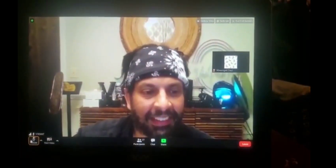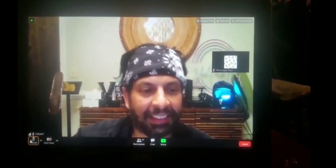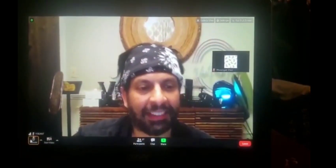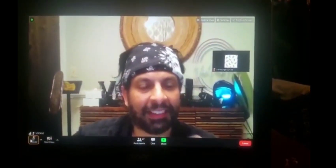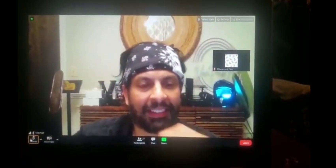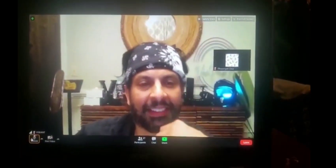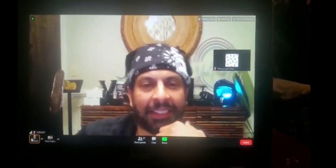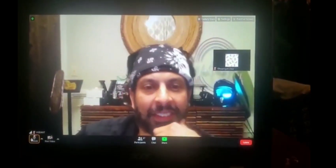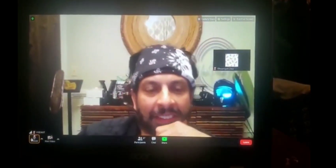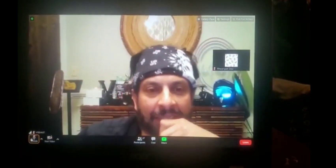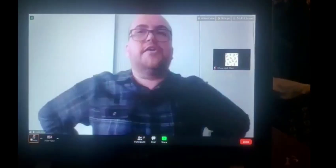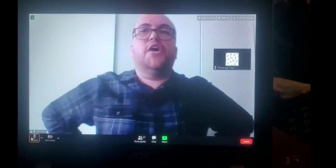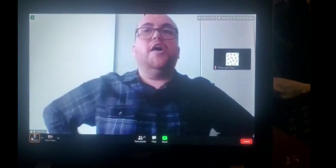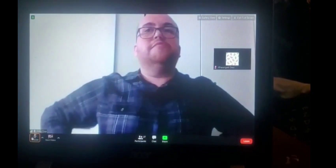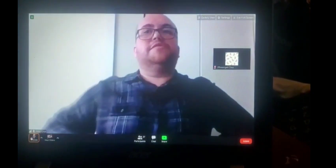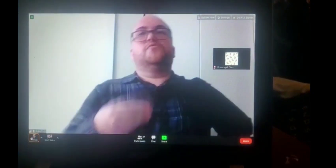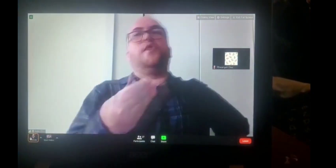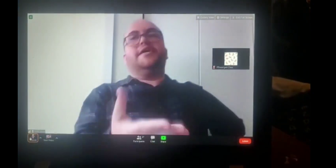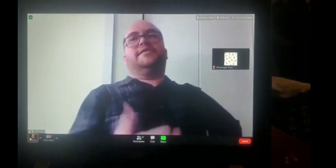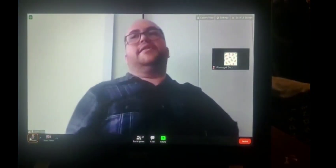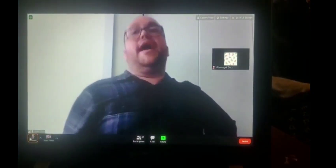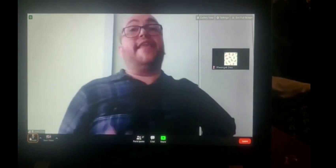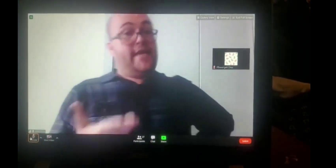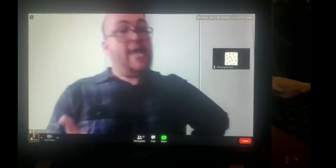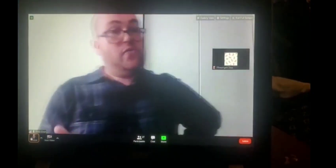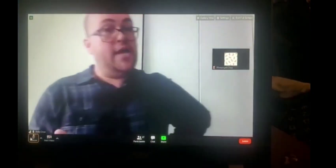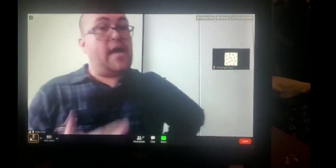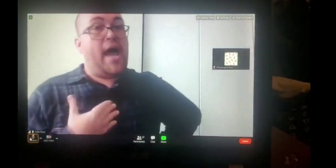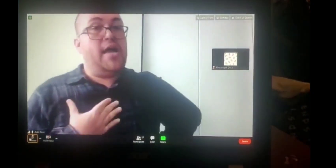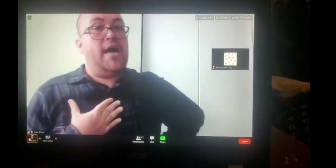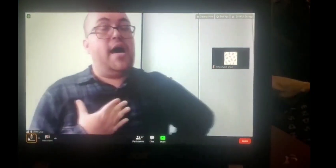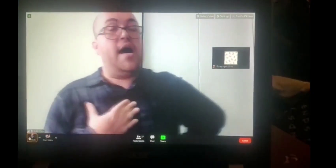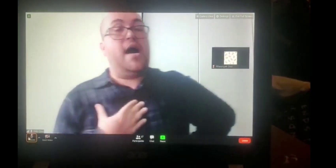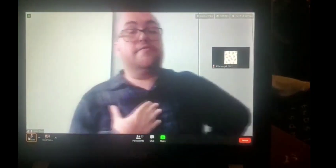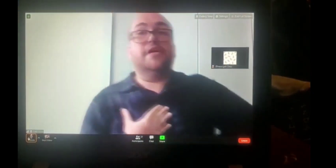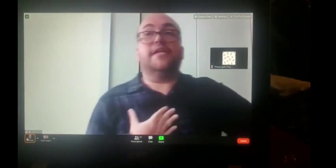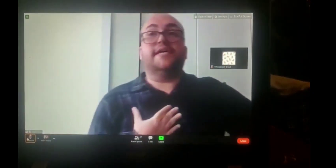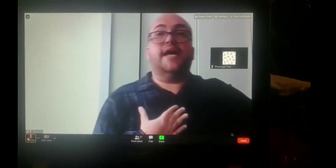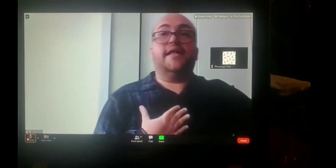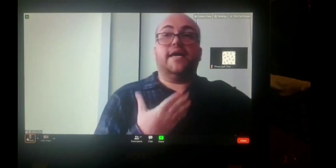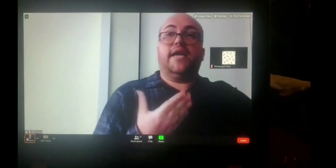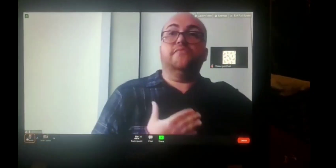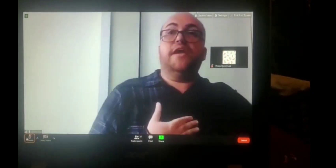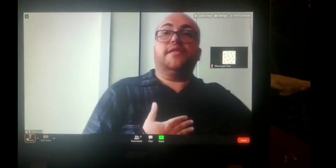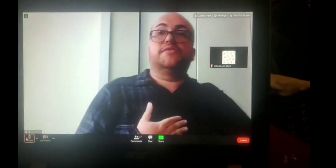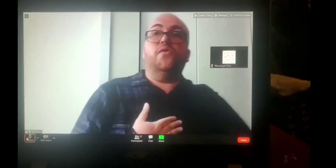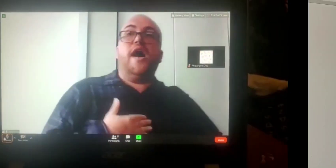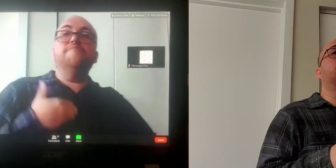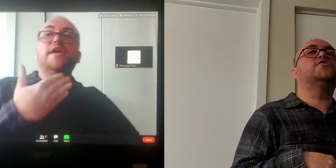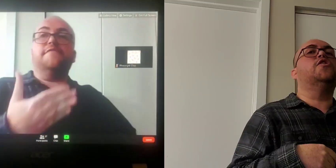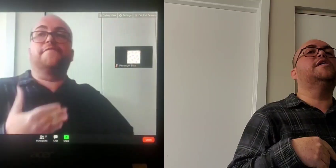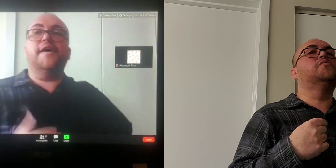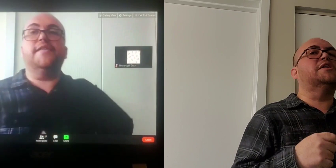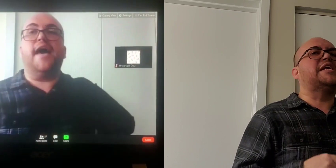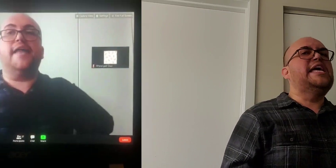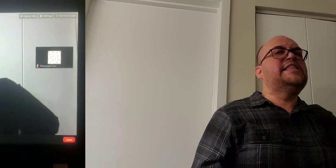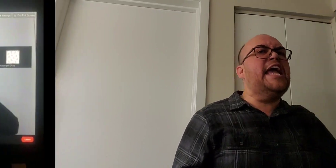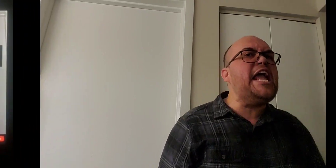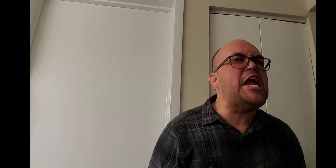when the pandemic comes quarantine and i gained weight i i i realized that i gained weight so i met a friend and goes damn